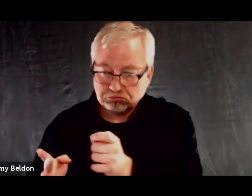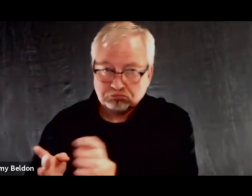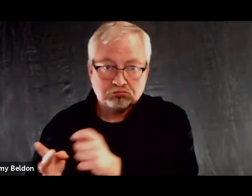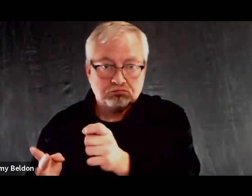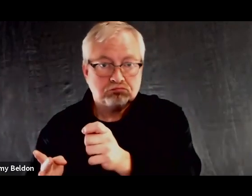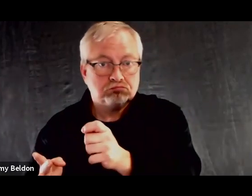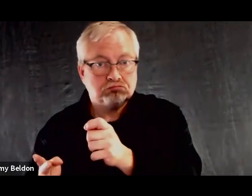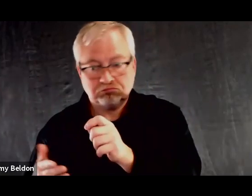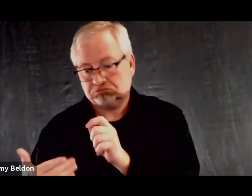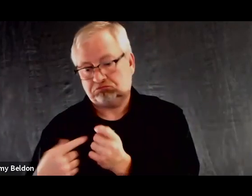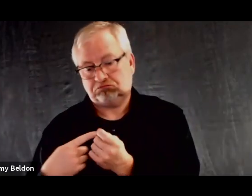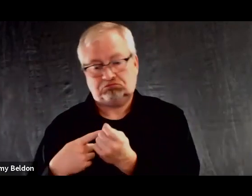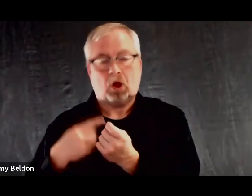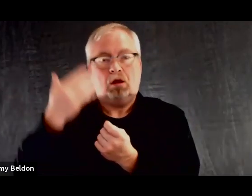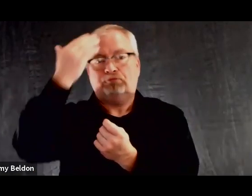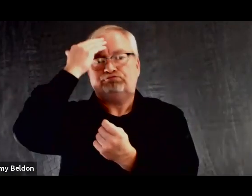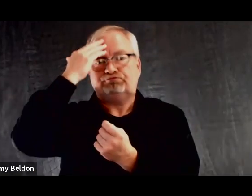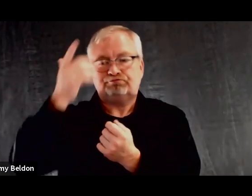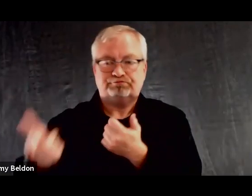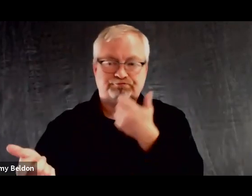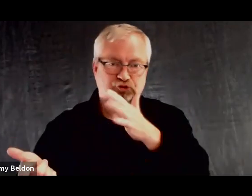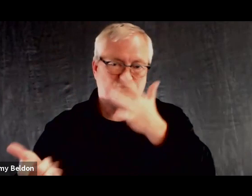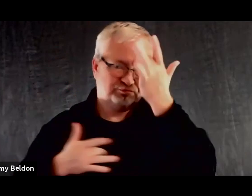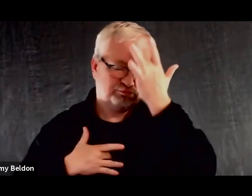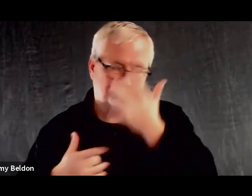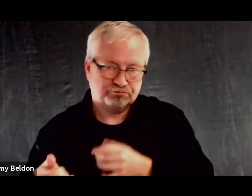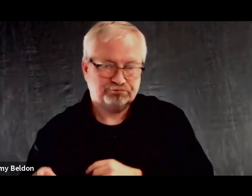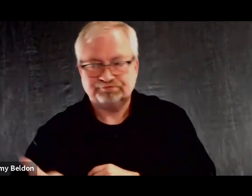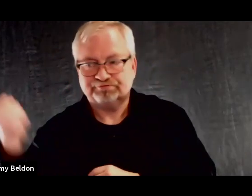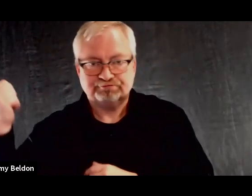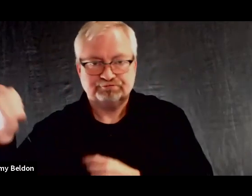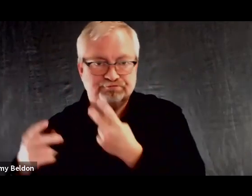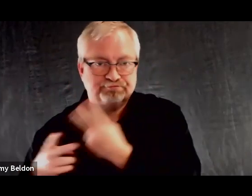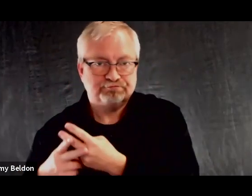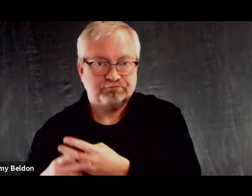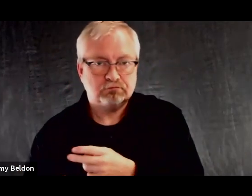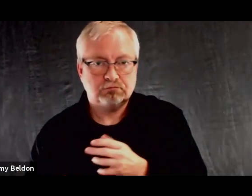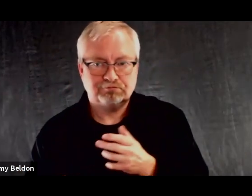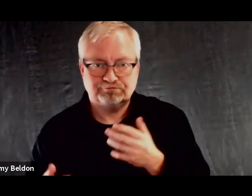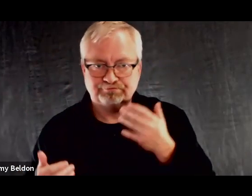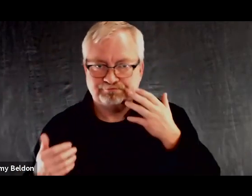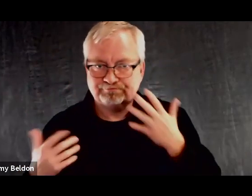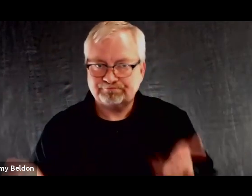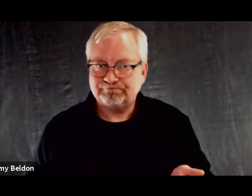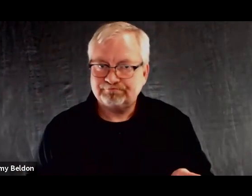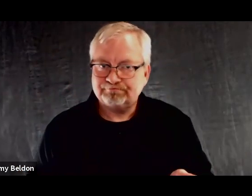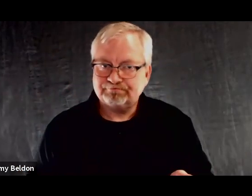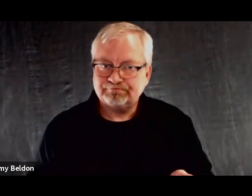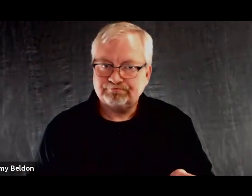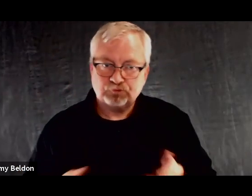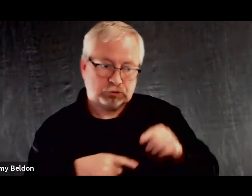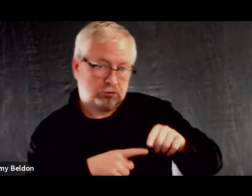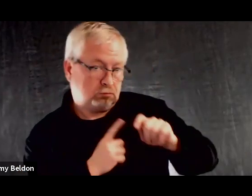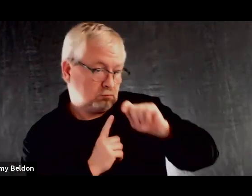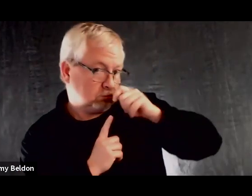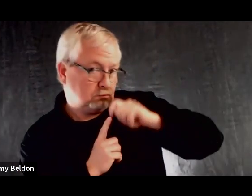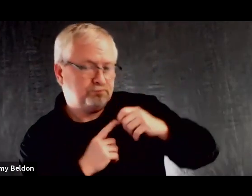ill literally on the spot. If that might have been part of the thought, but I think the governor was more focused